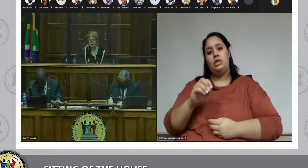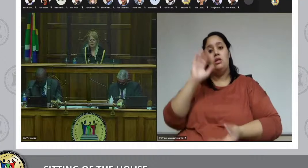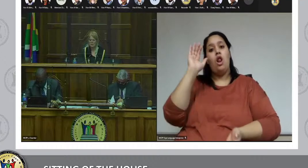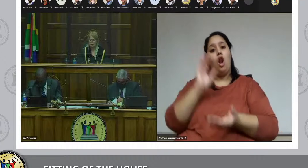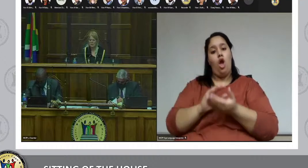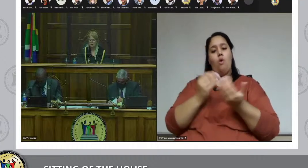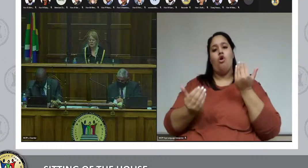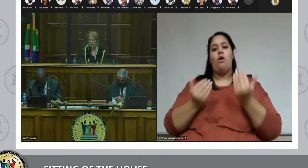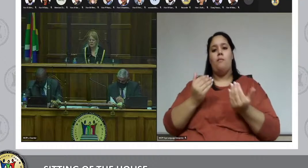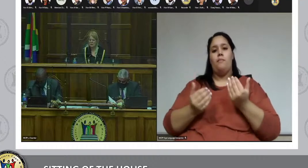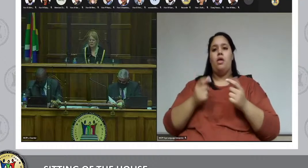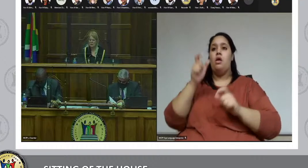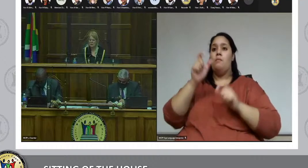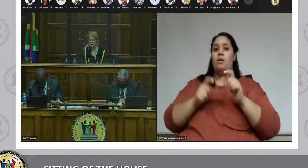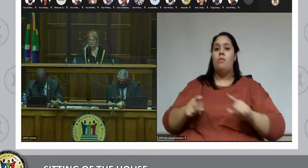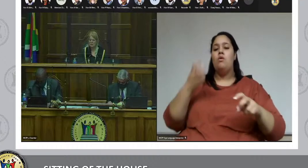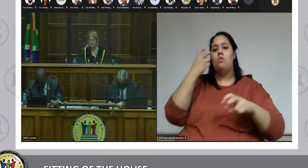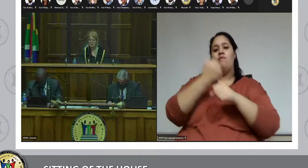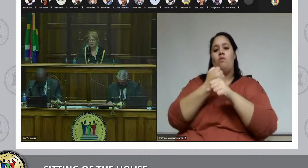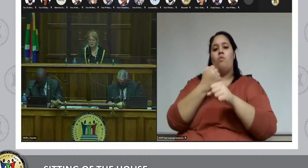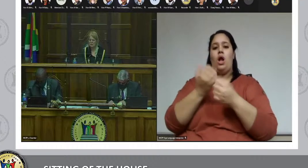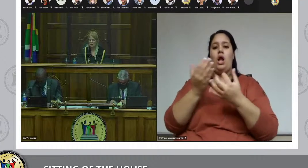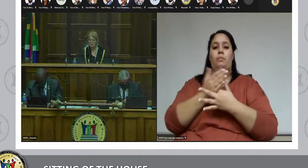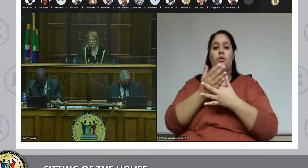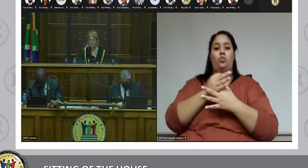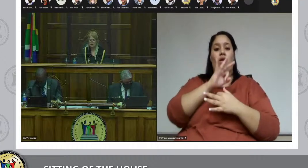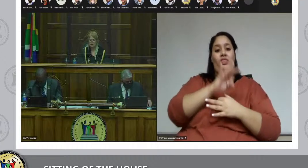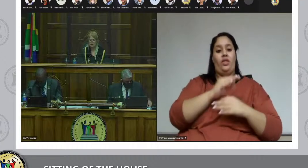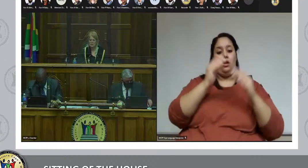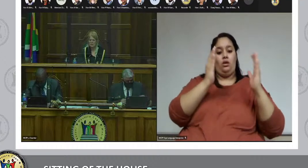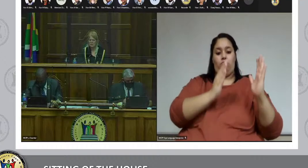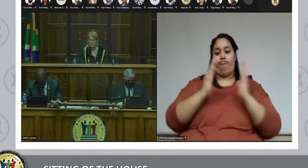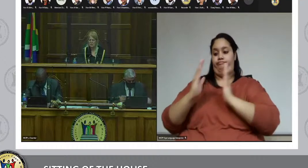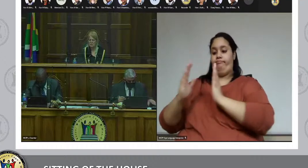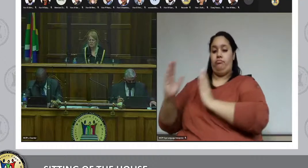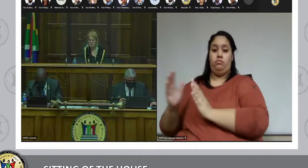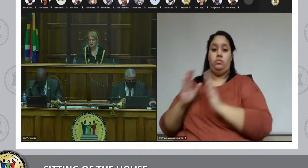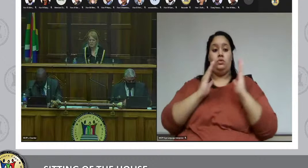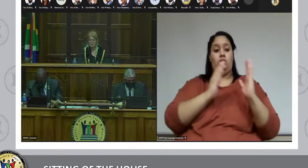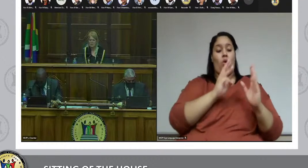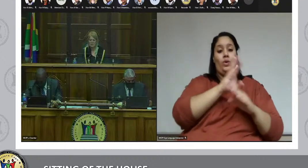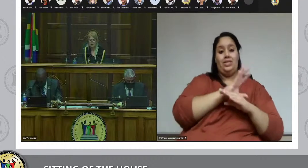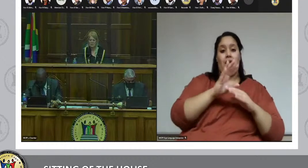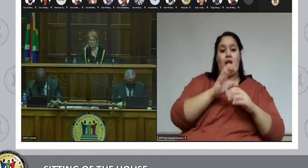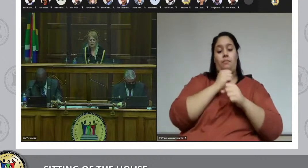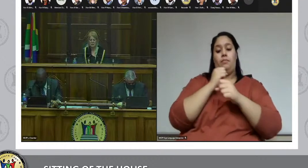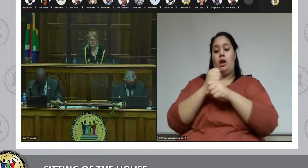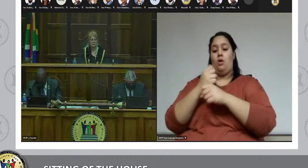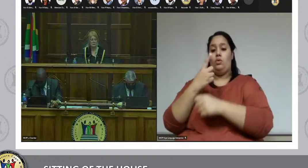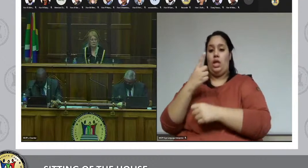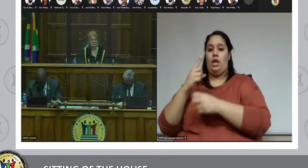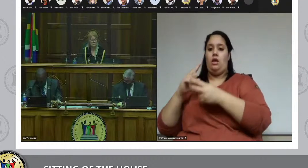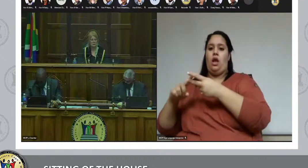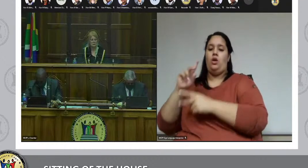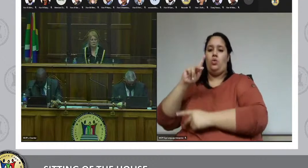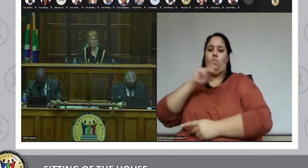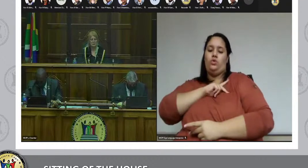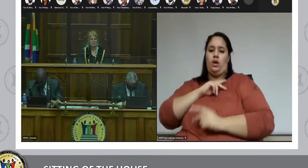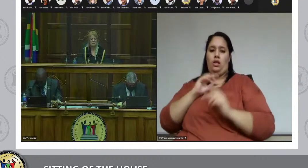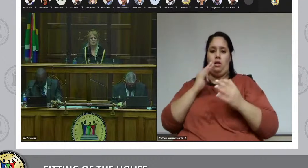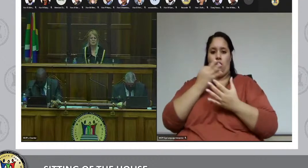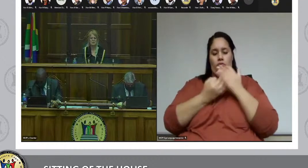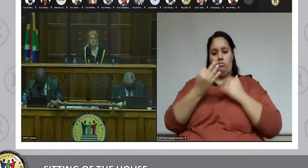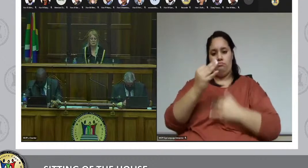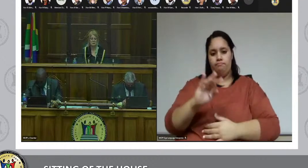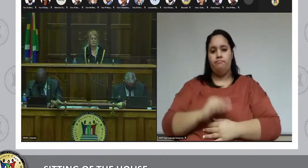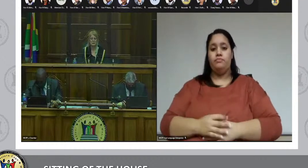of discouraged work seekers between the three large economic hubs, which is Western Cape, Gauteng, and KwaZulu-Natal. In the past year,